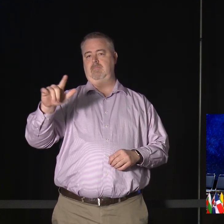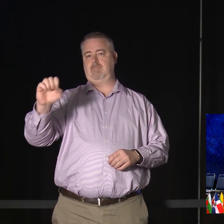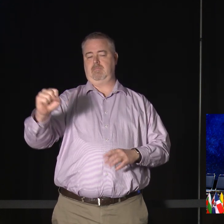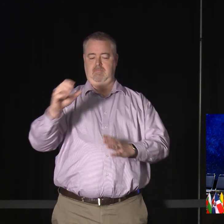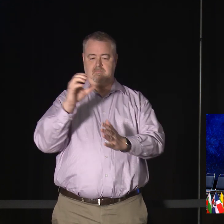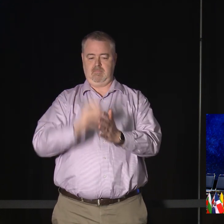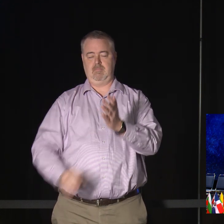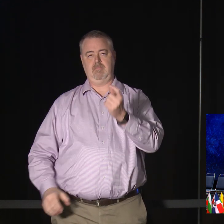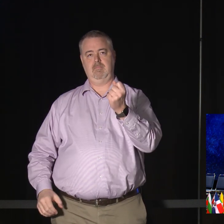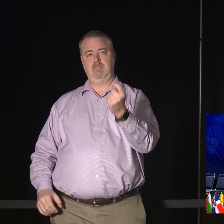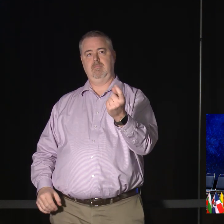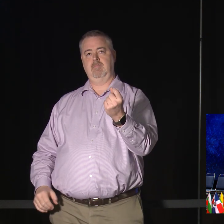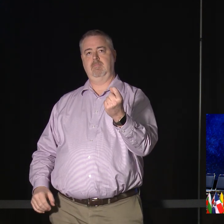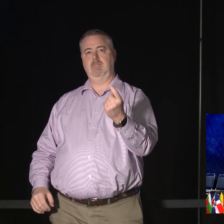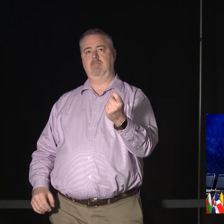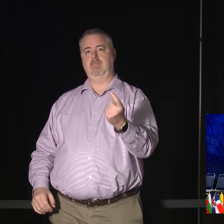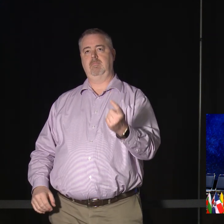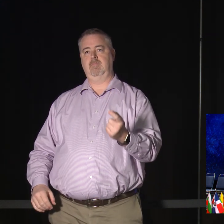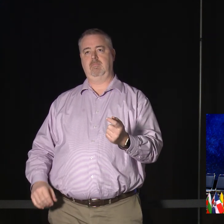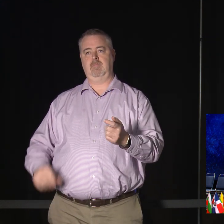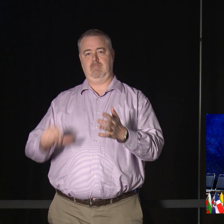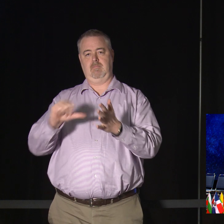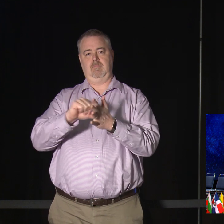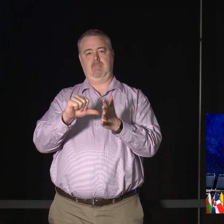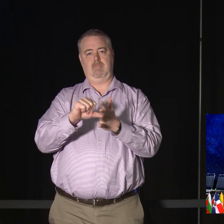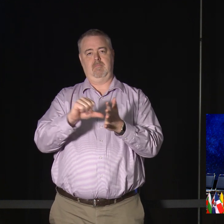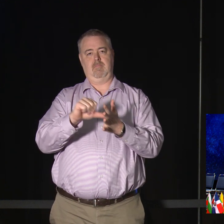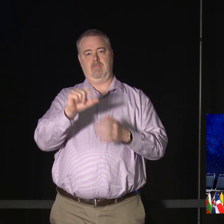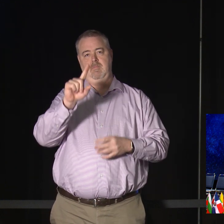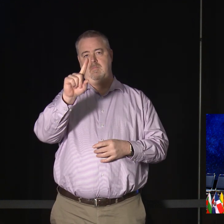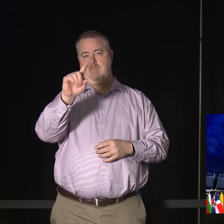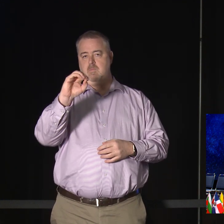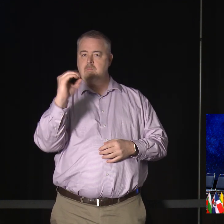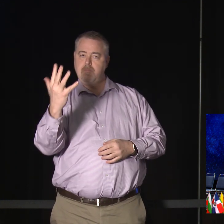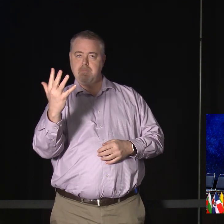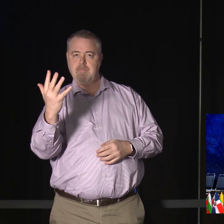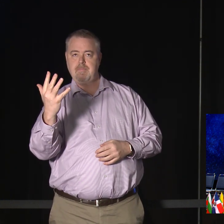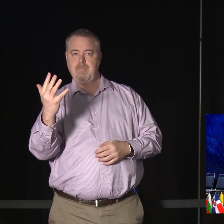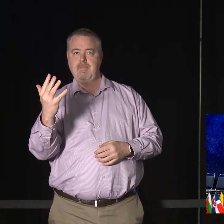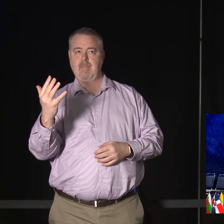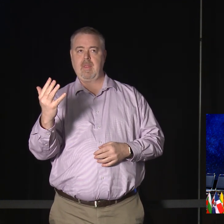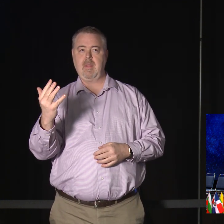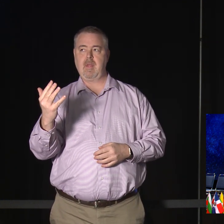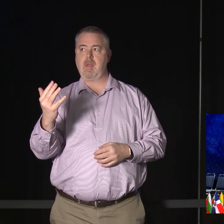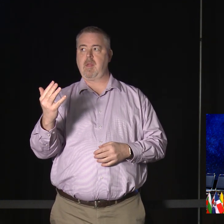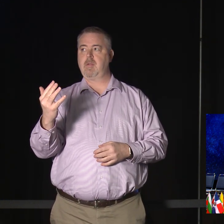chapter 11, page 105,